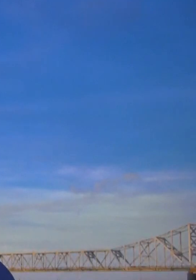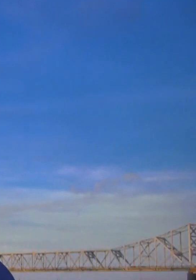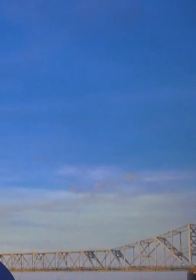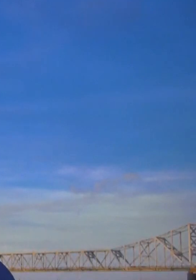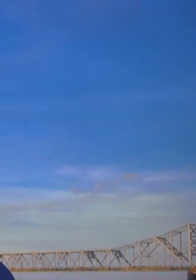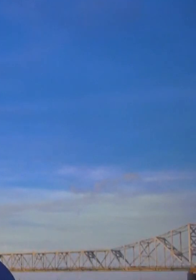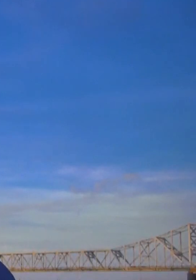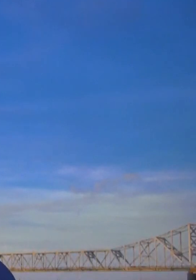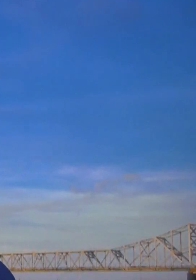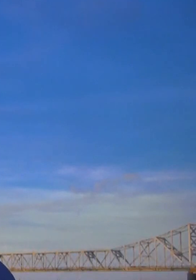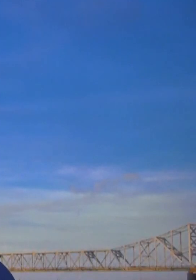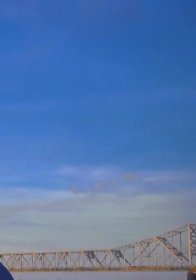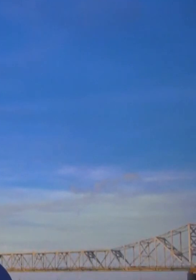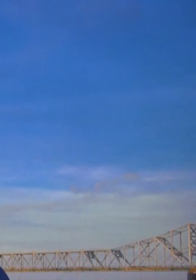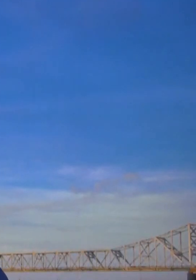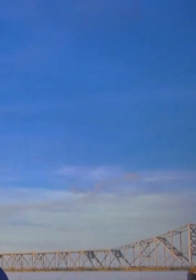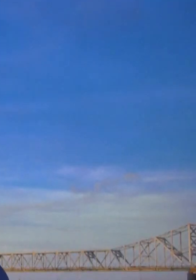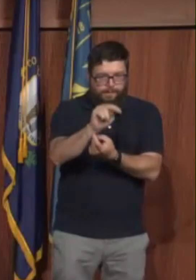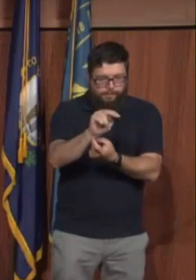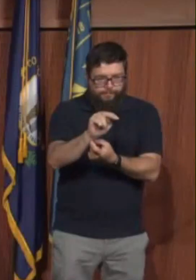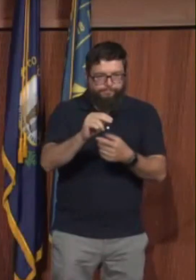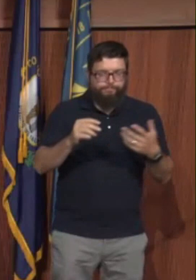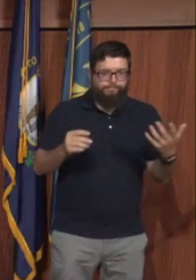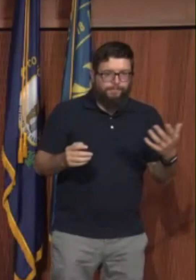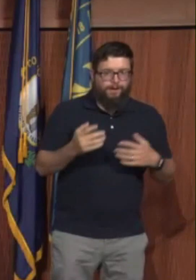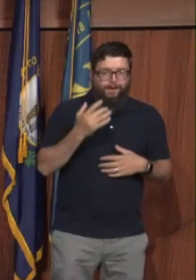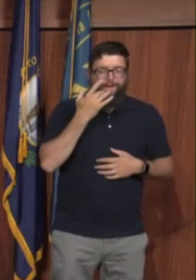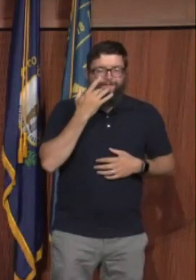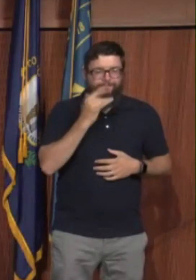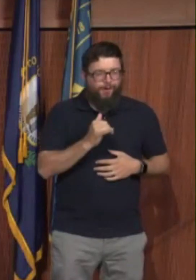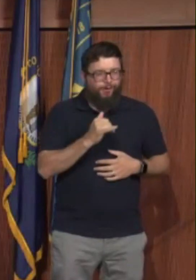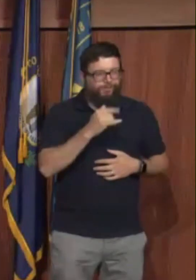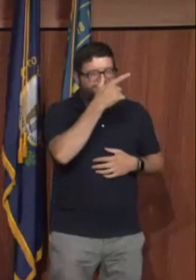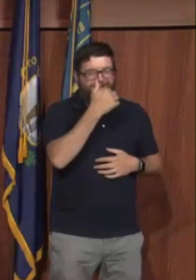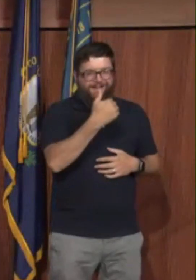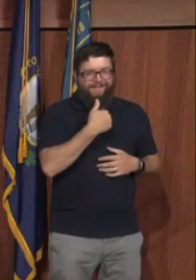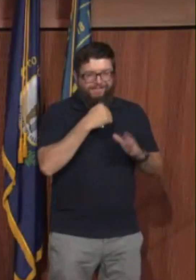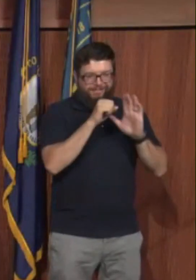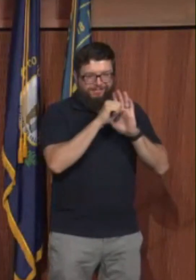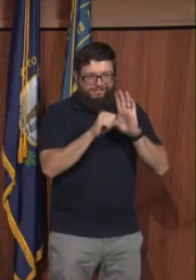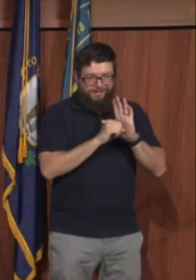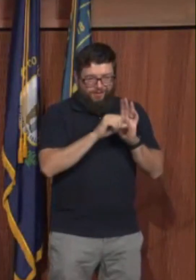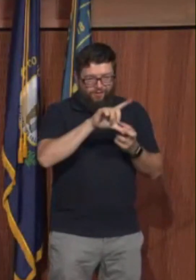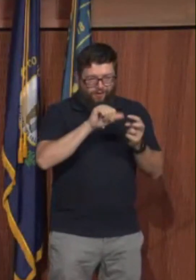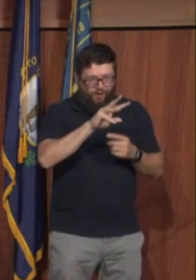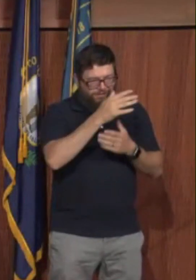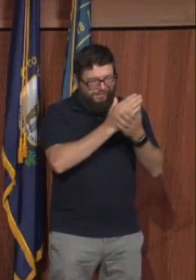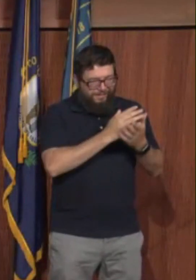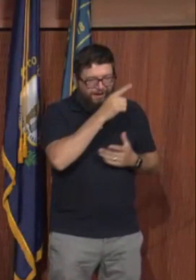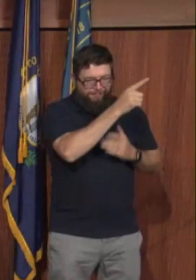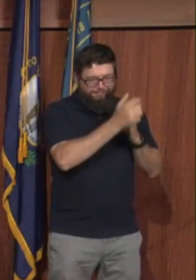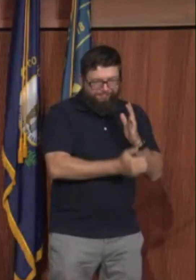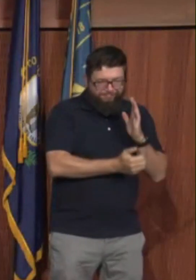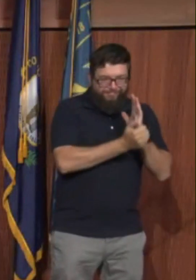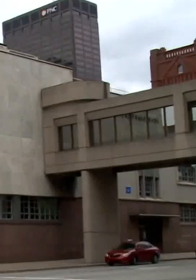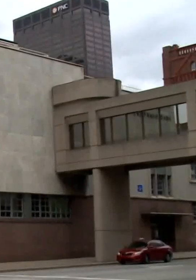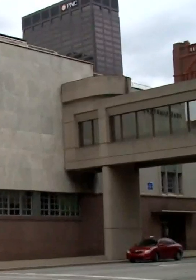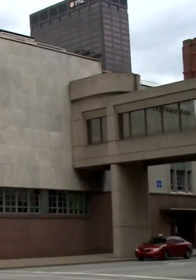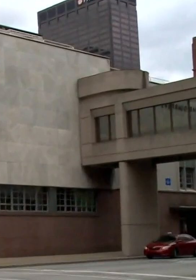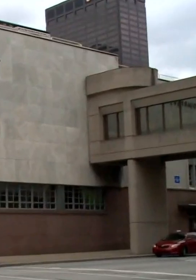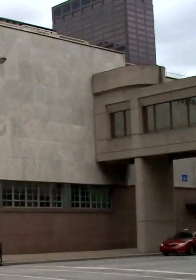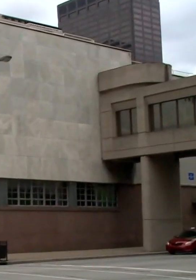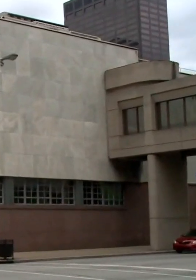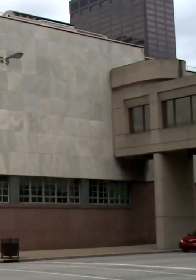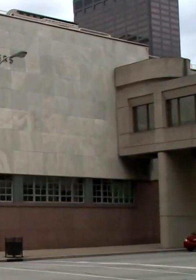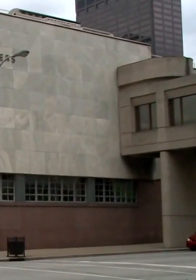WHAS 11 News at Noon. I'm Kristen Goodwillie. Now, what we know is it was a very short news conference from the mayor with little information as to